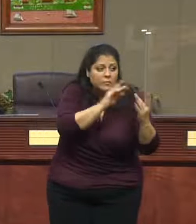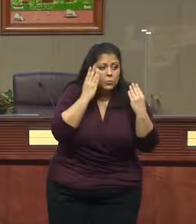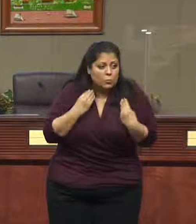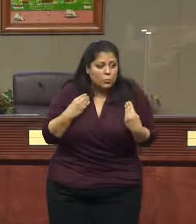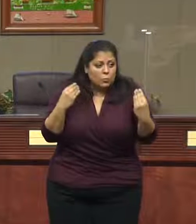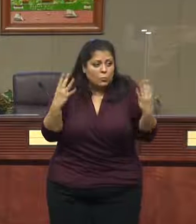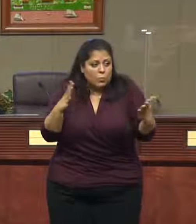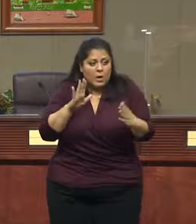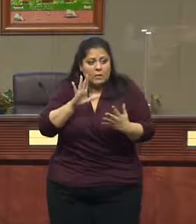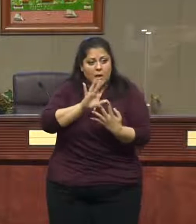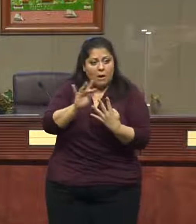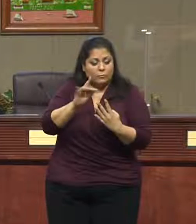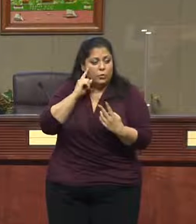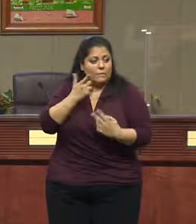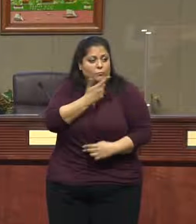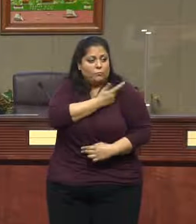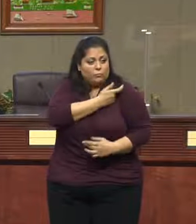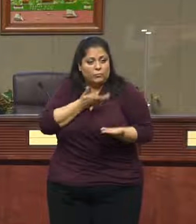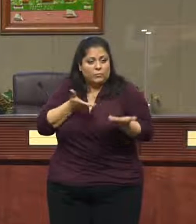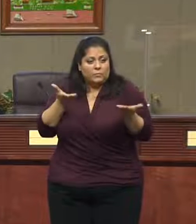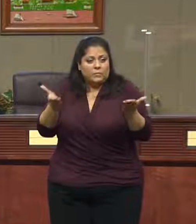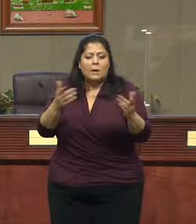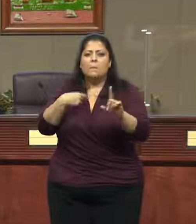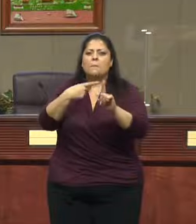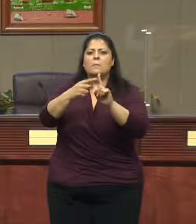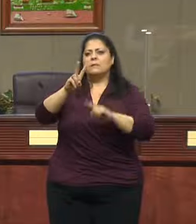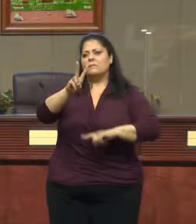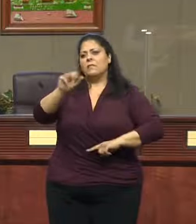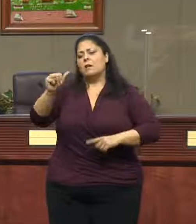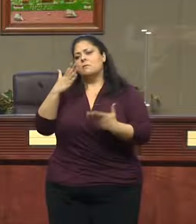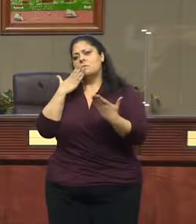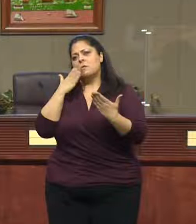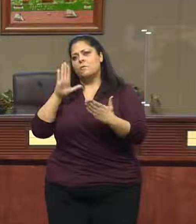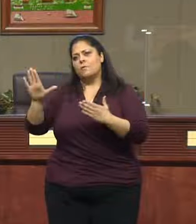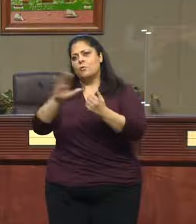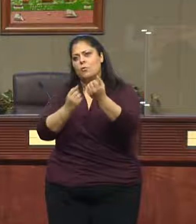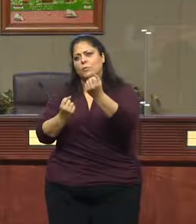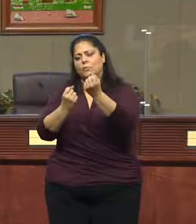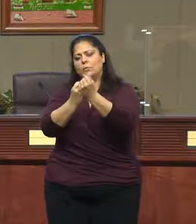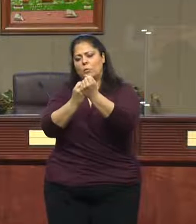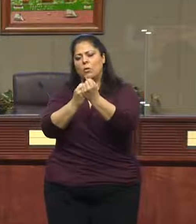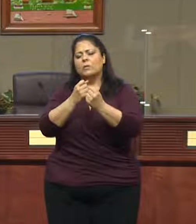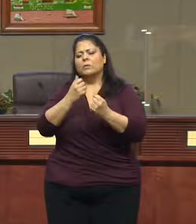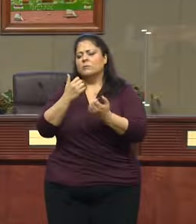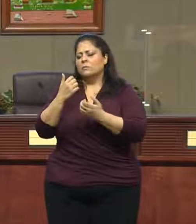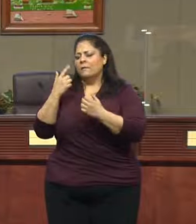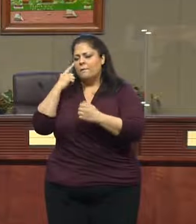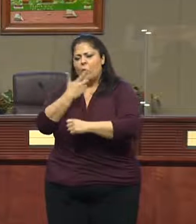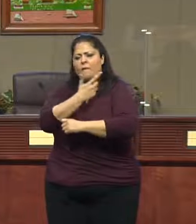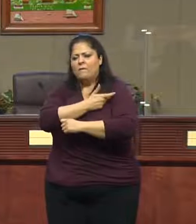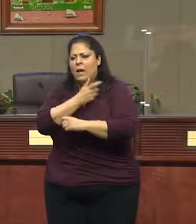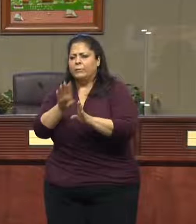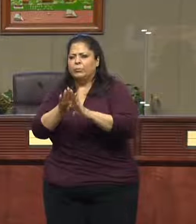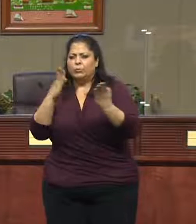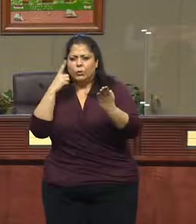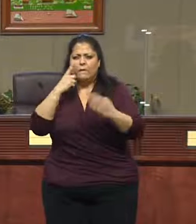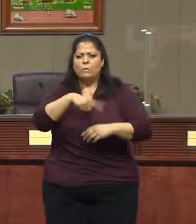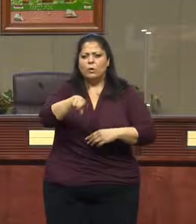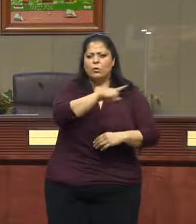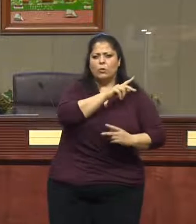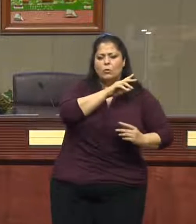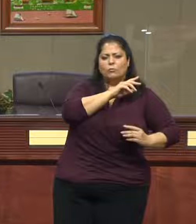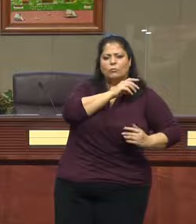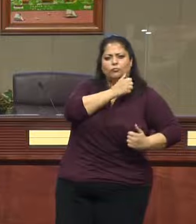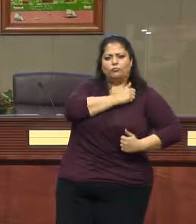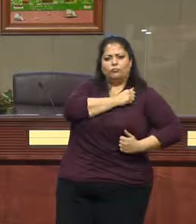also want to thank the VA for their continued efforts in helping our veterans get access to the vaccine.